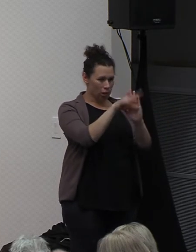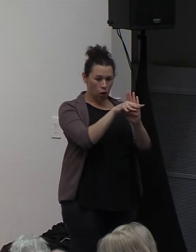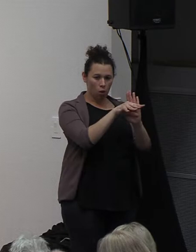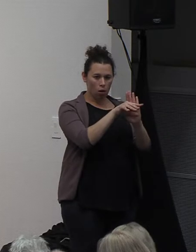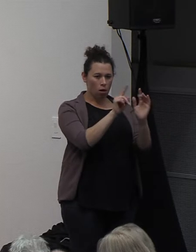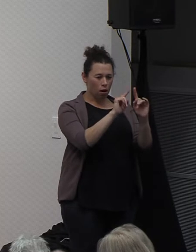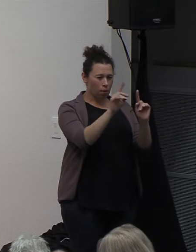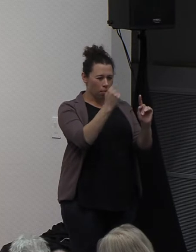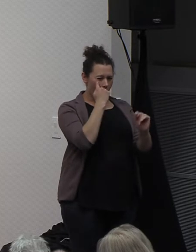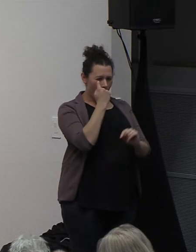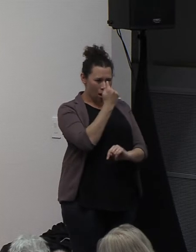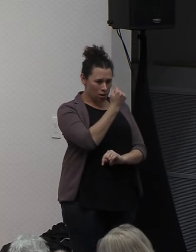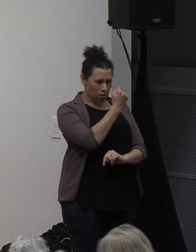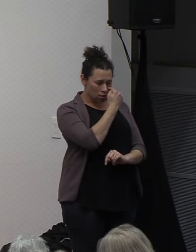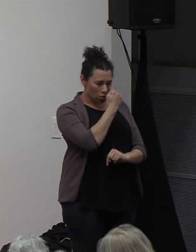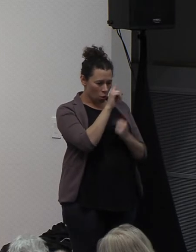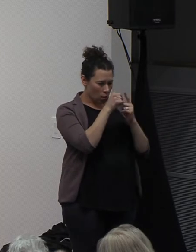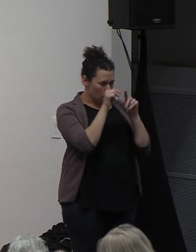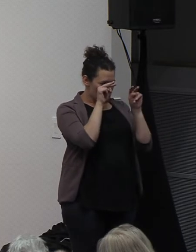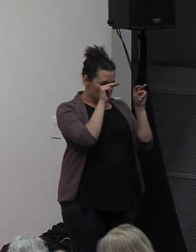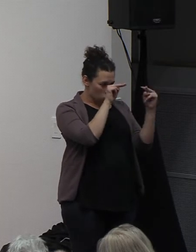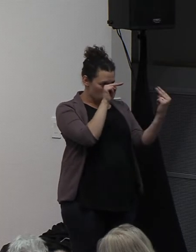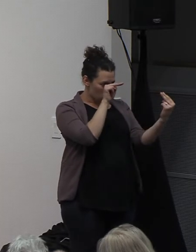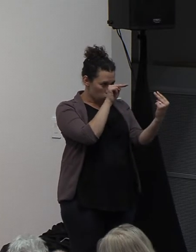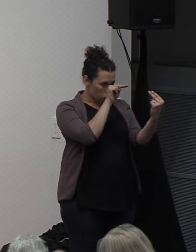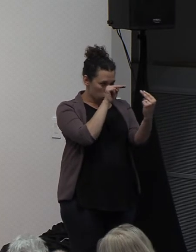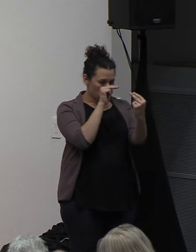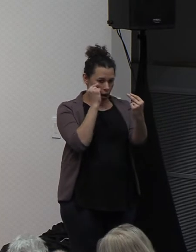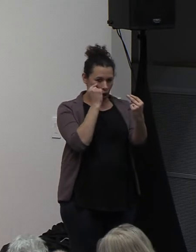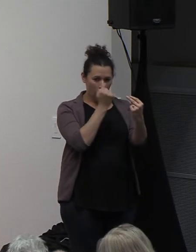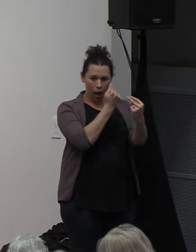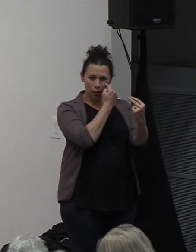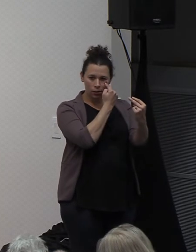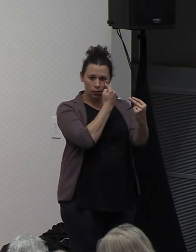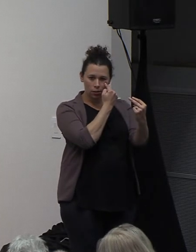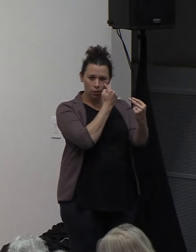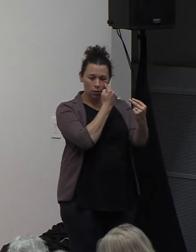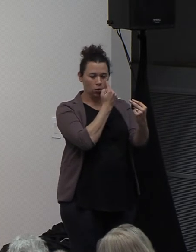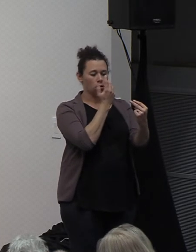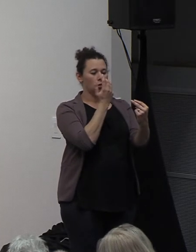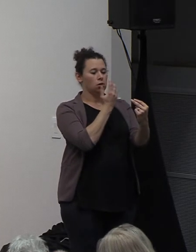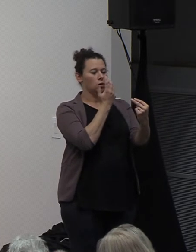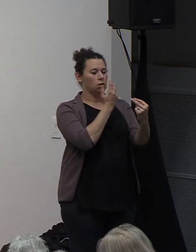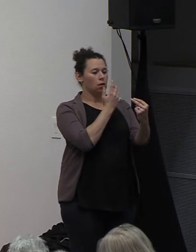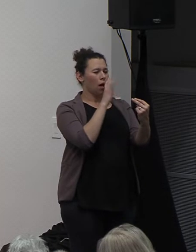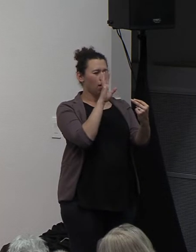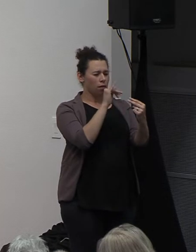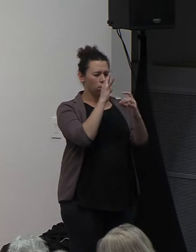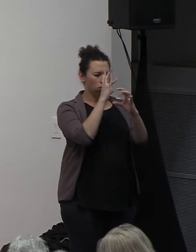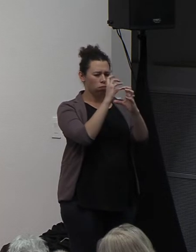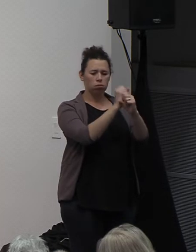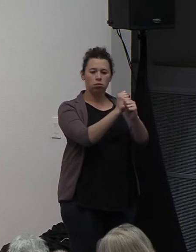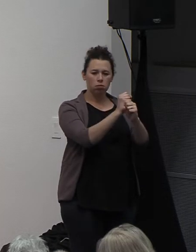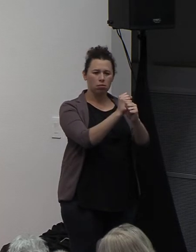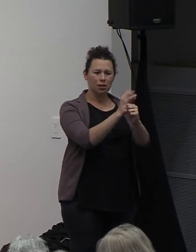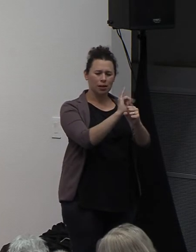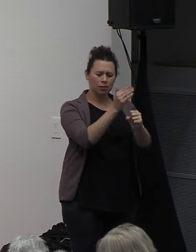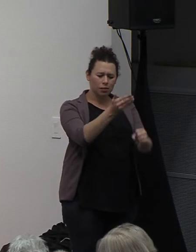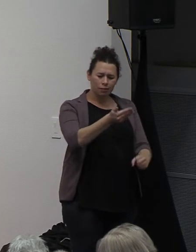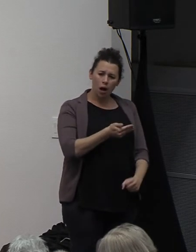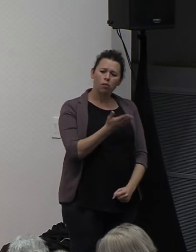as if they are daring the passerby to journey within to learn a little bit about the survivor's personal stories.